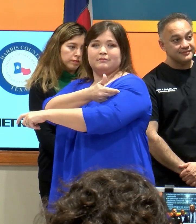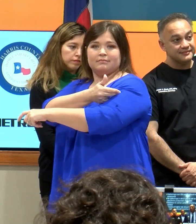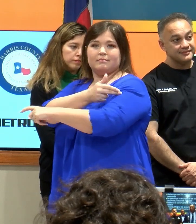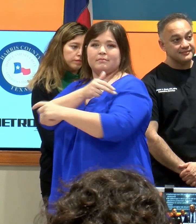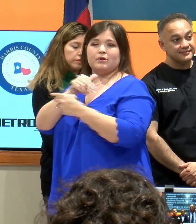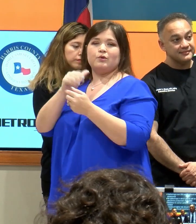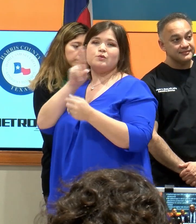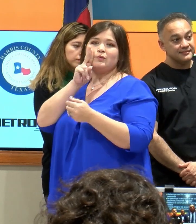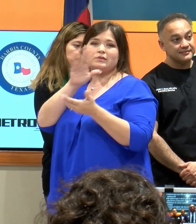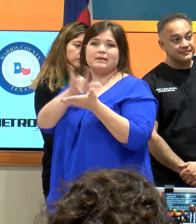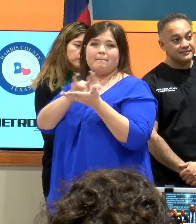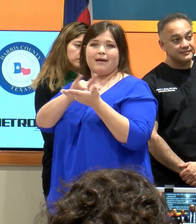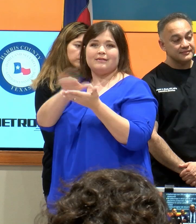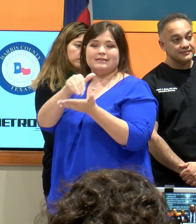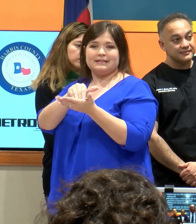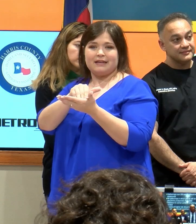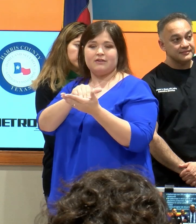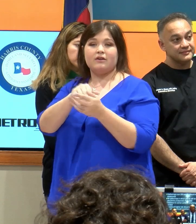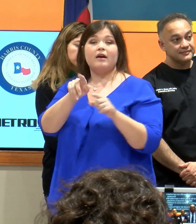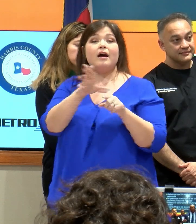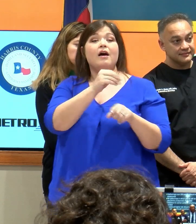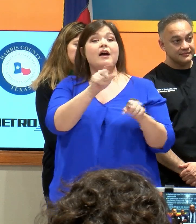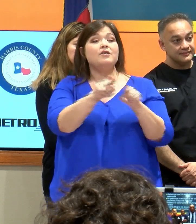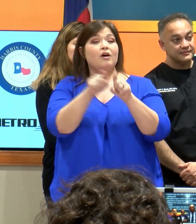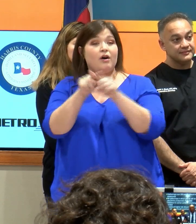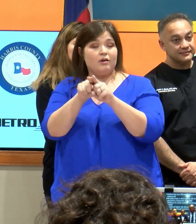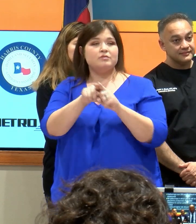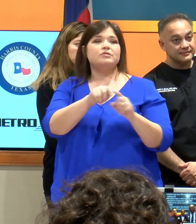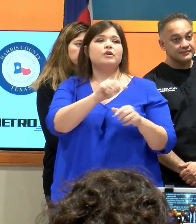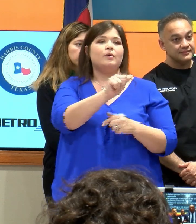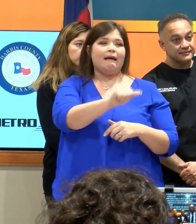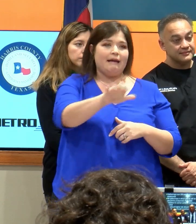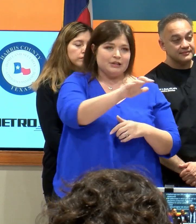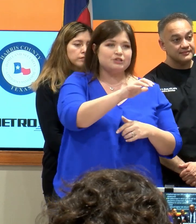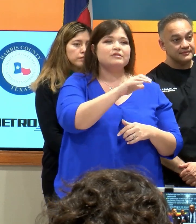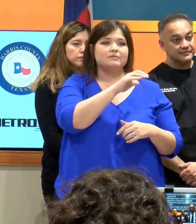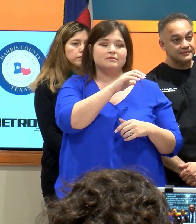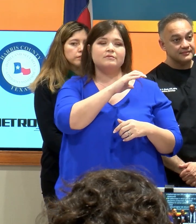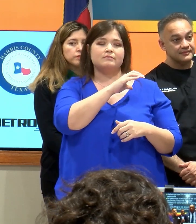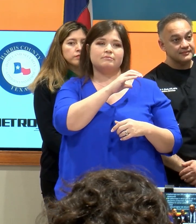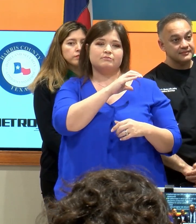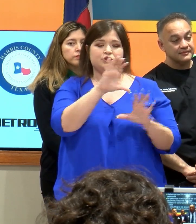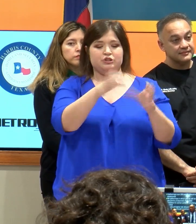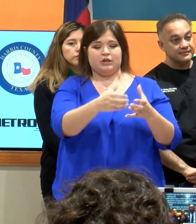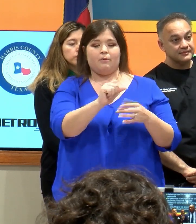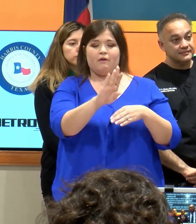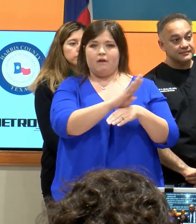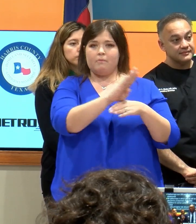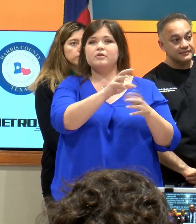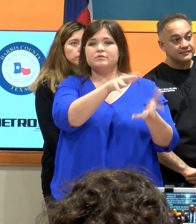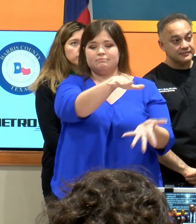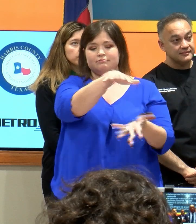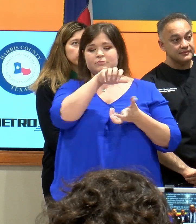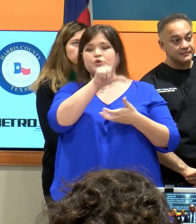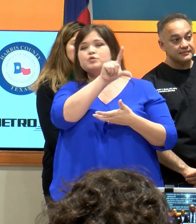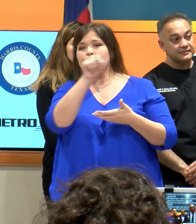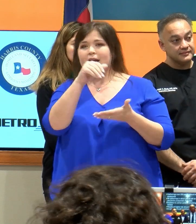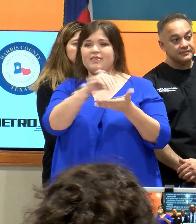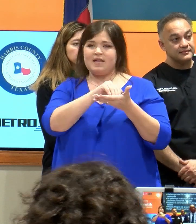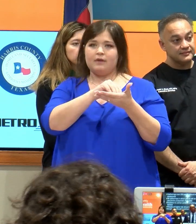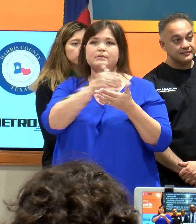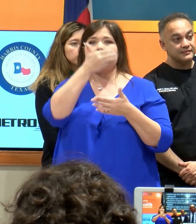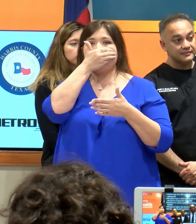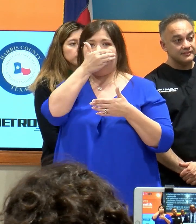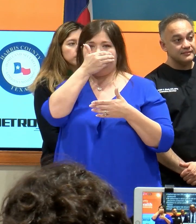stepped up, and they are donating 20,000 masks so that we can protect, again, our first responders